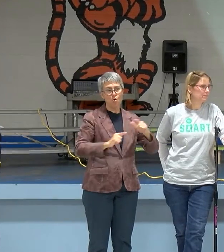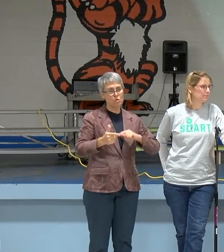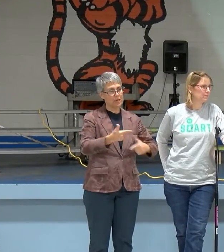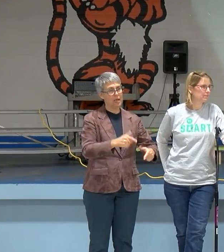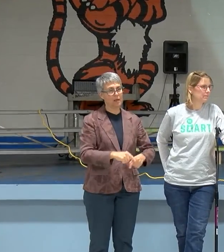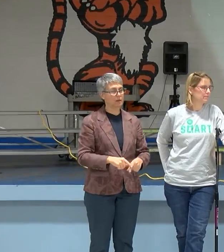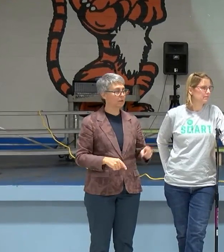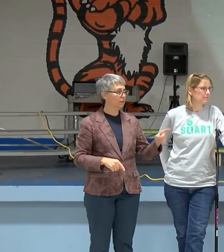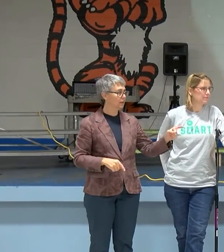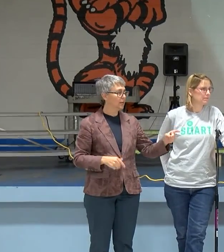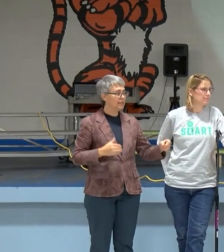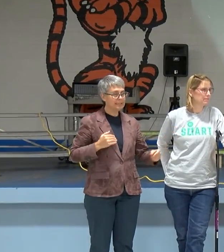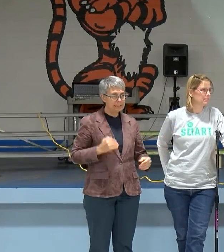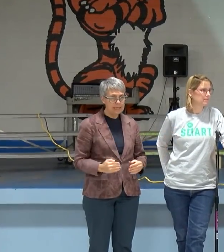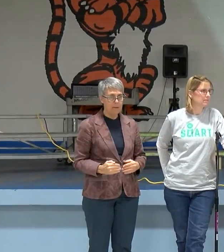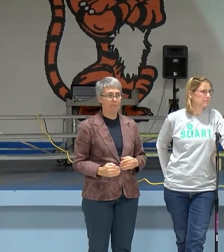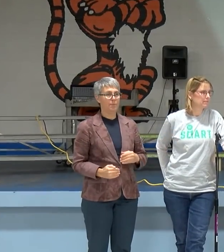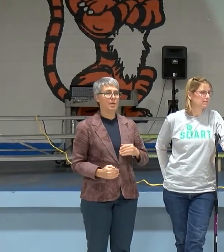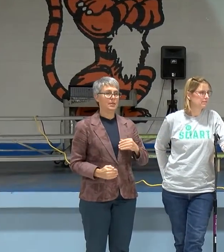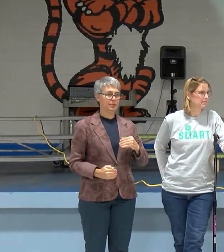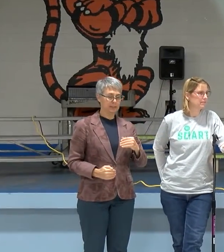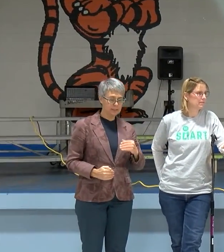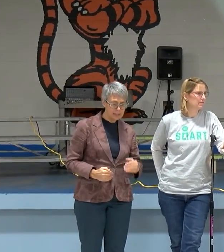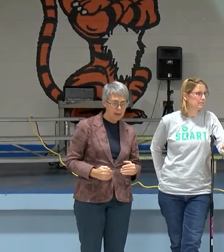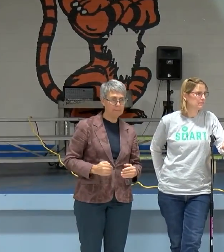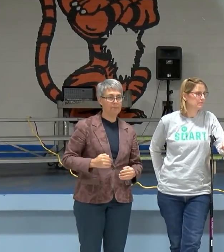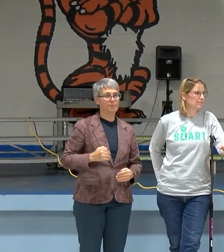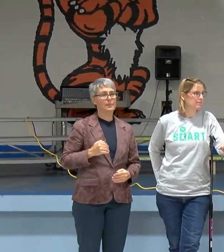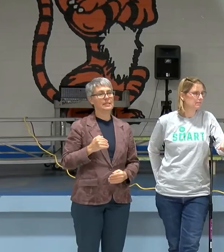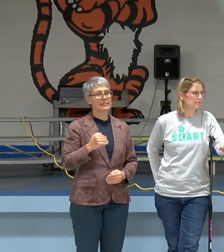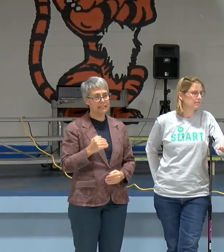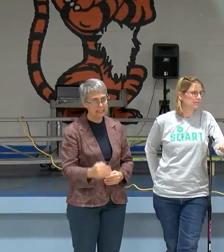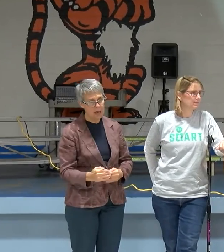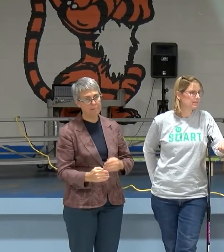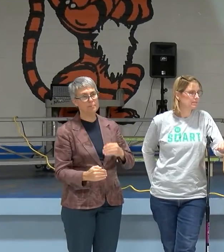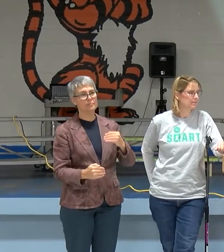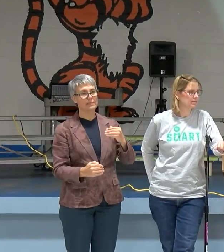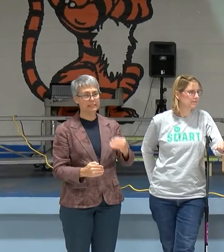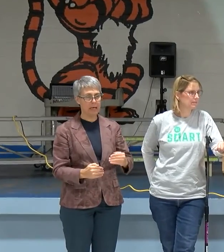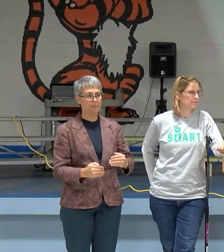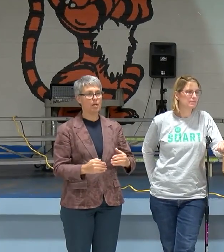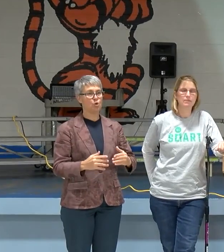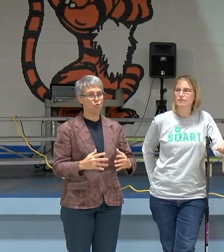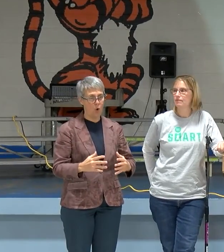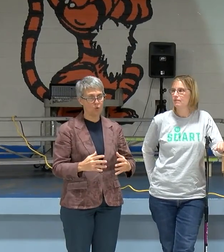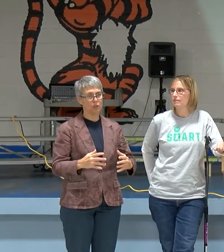information. It's little steps. Just little steps, and it grows, and it's communication.